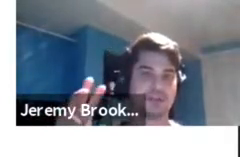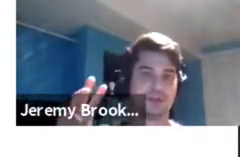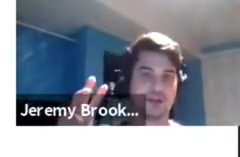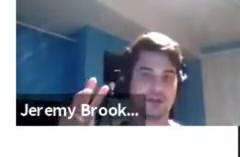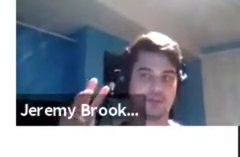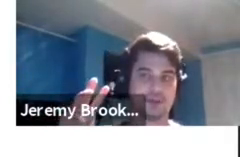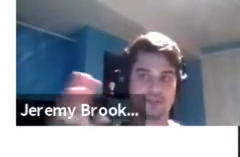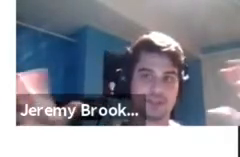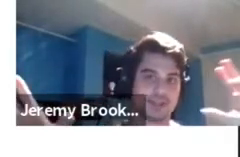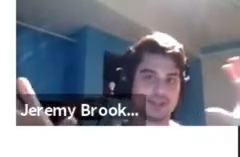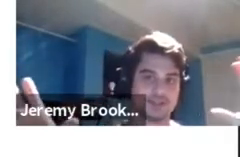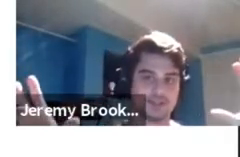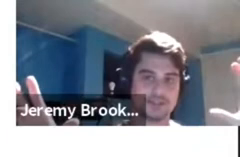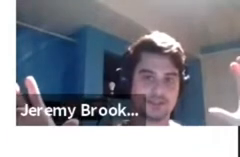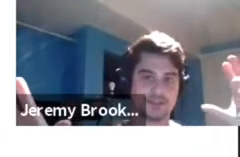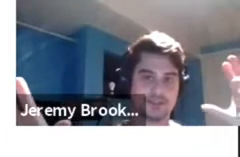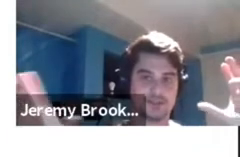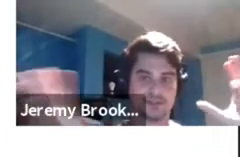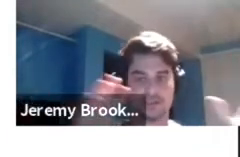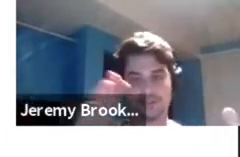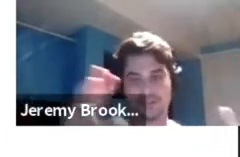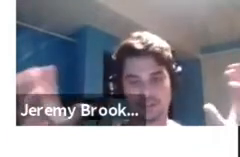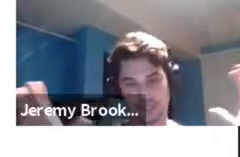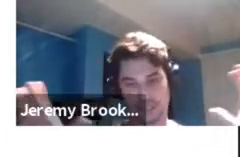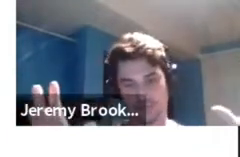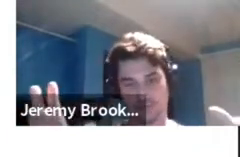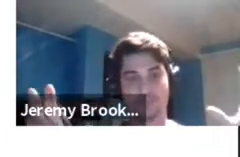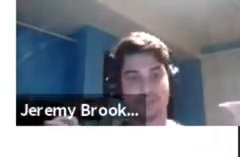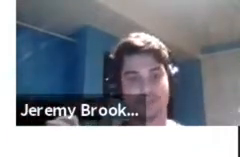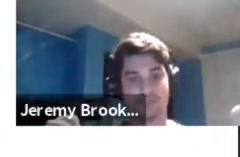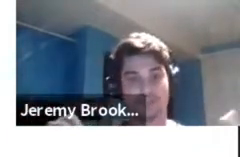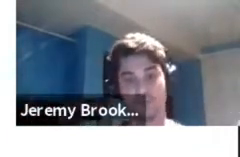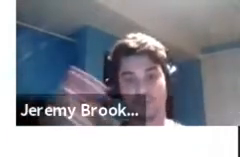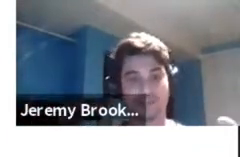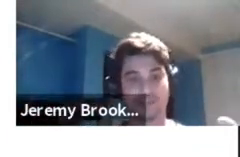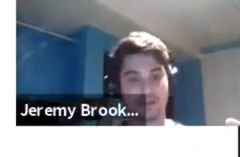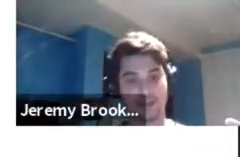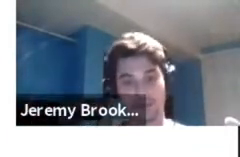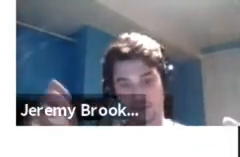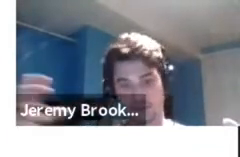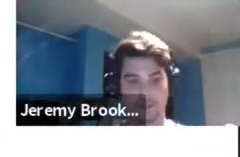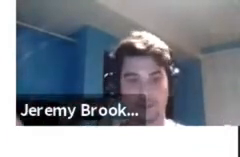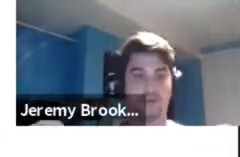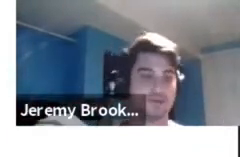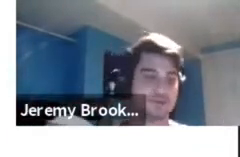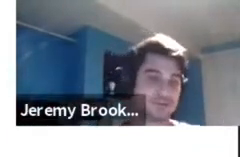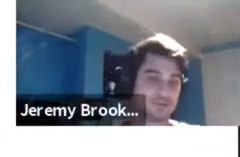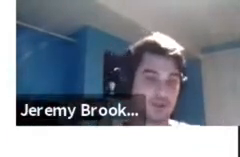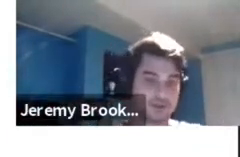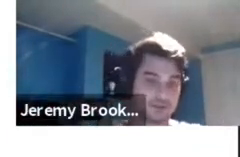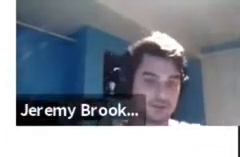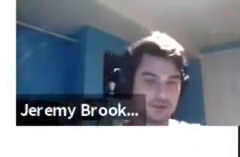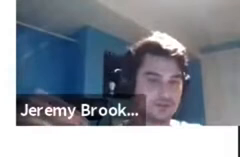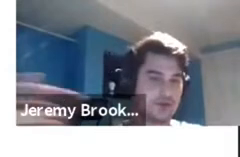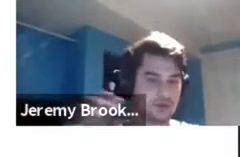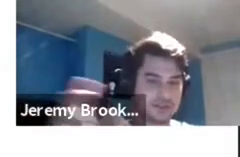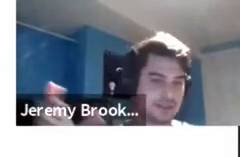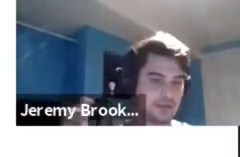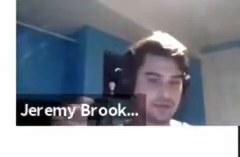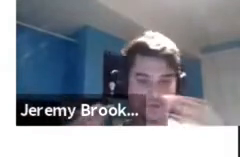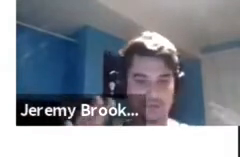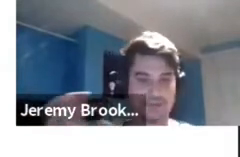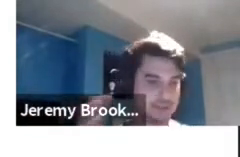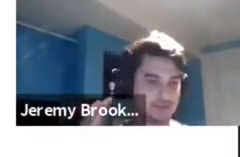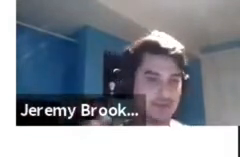Photogrammetry understands the distance and shapes of objects and represents that in the 3D models as well. So if you can